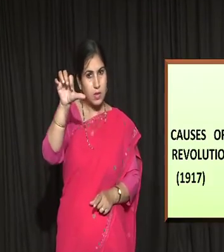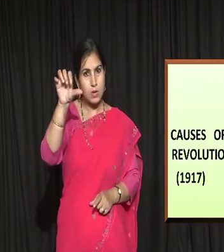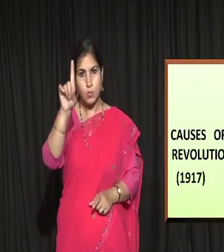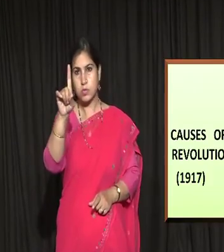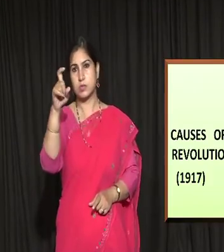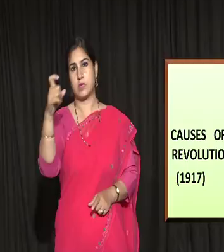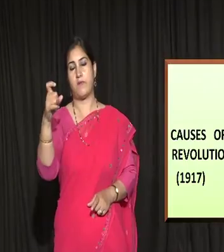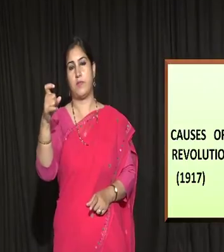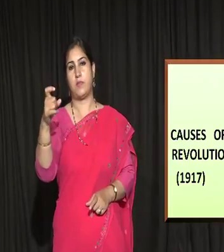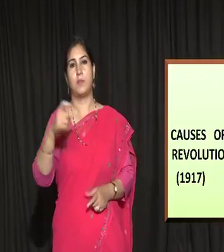1917.